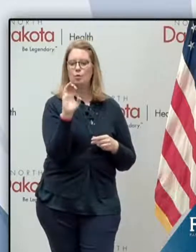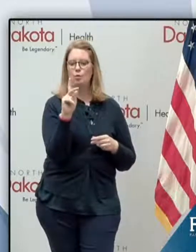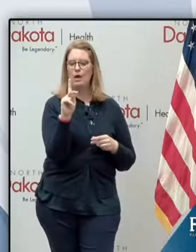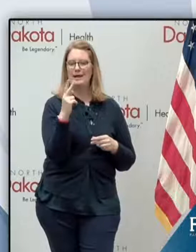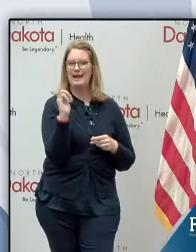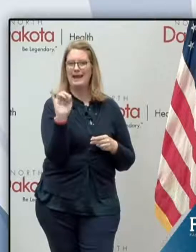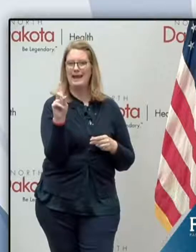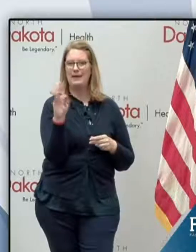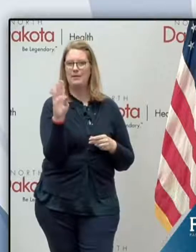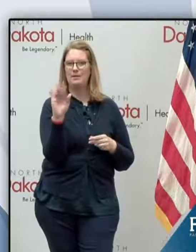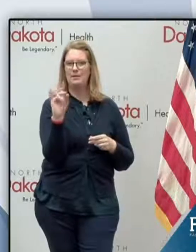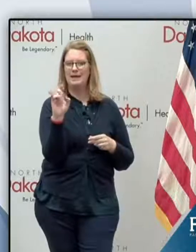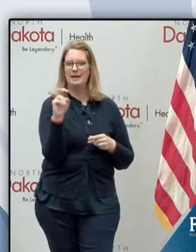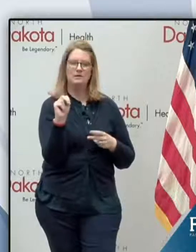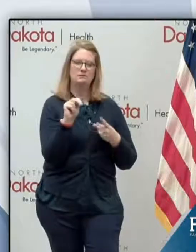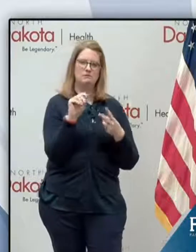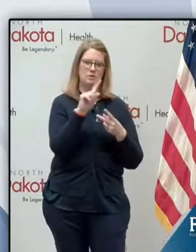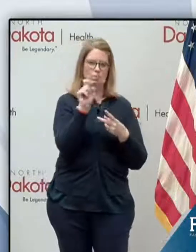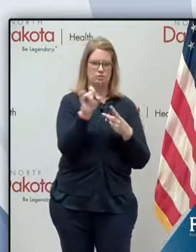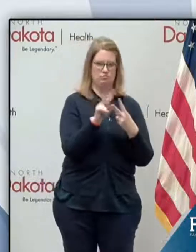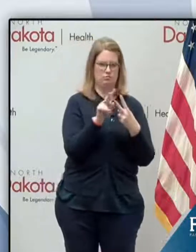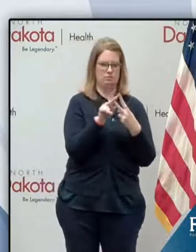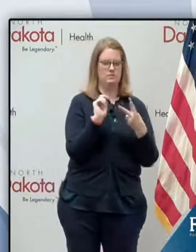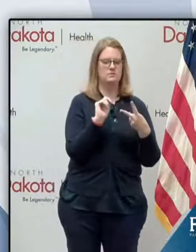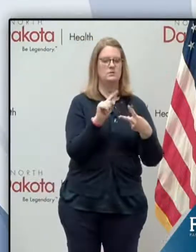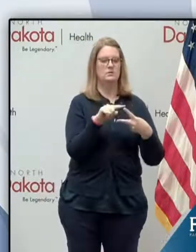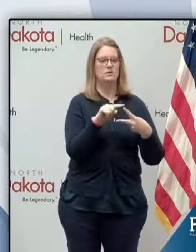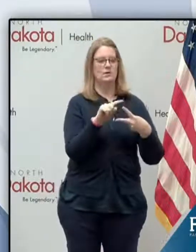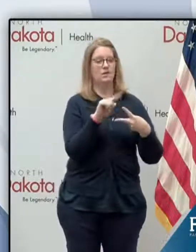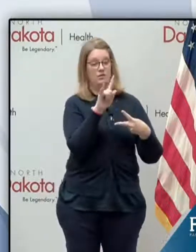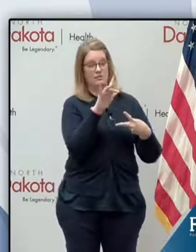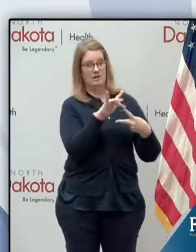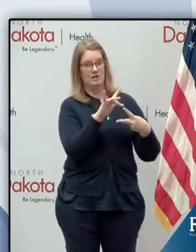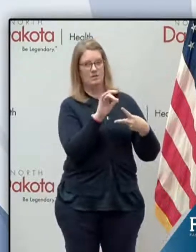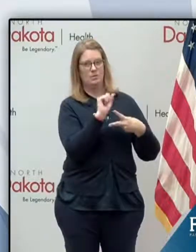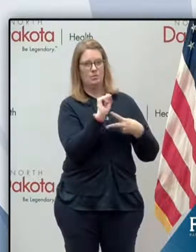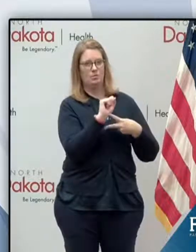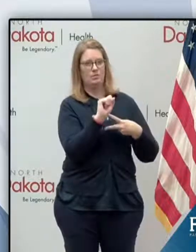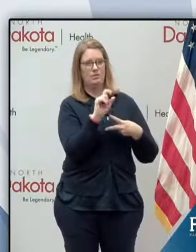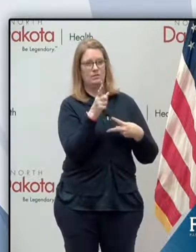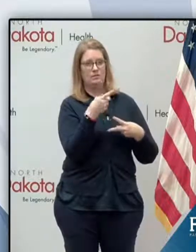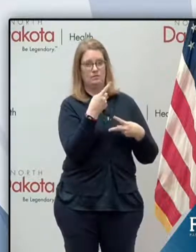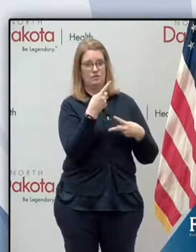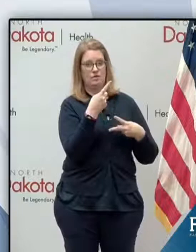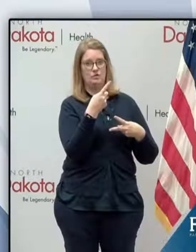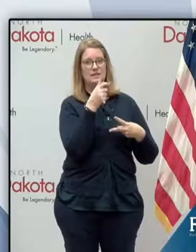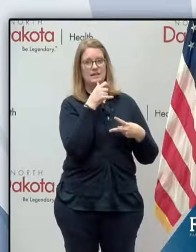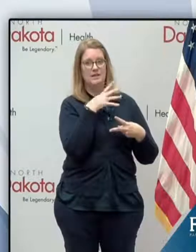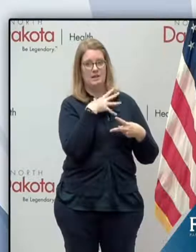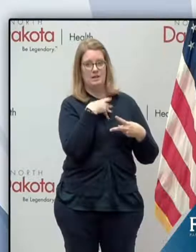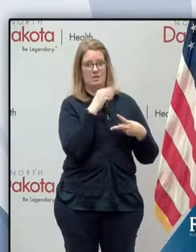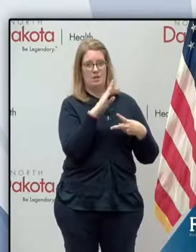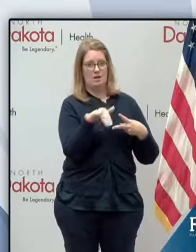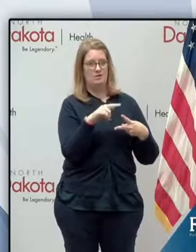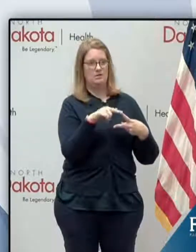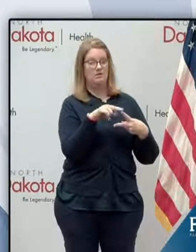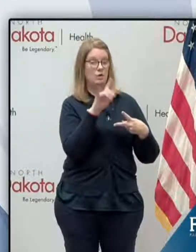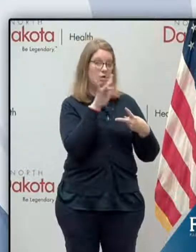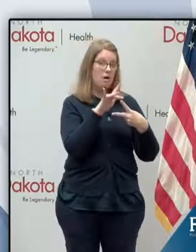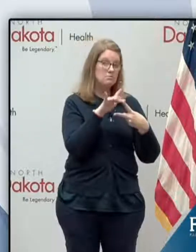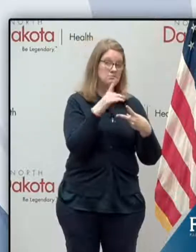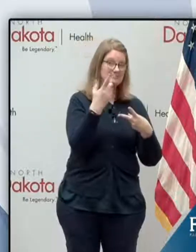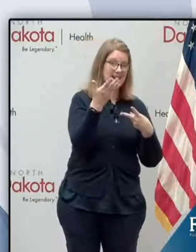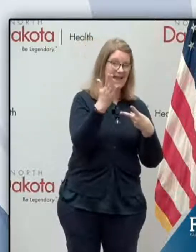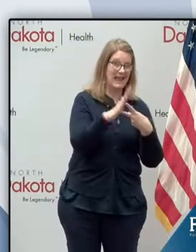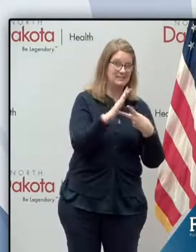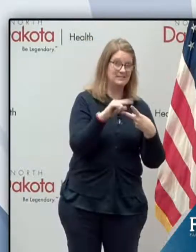you, first two-part question, have you contacted, and you've been working with the First Lady in the White House, have you contacted the First Lady and talked to her